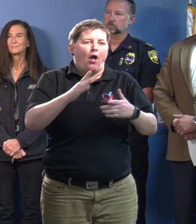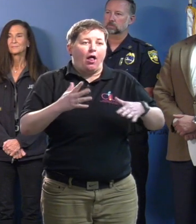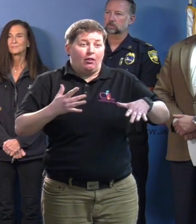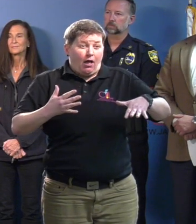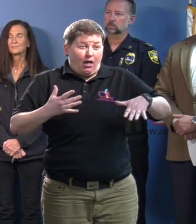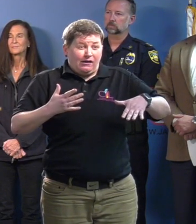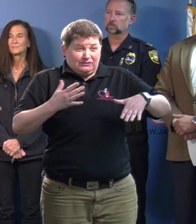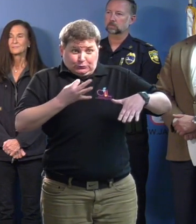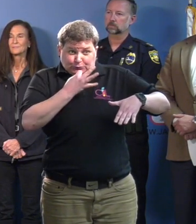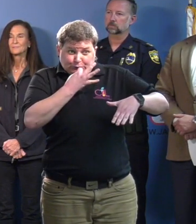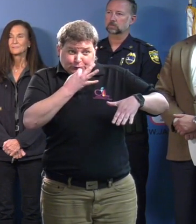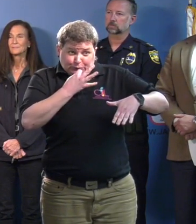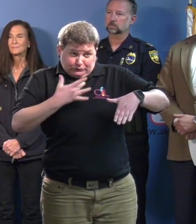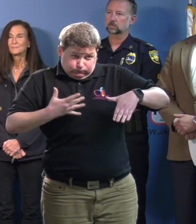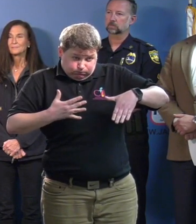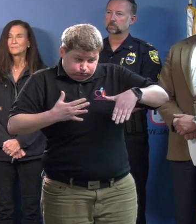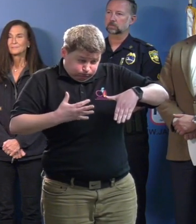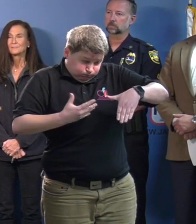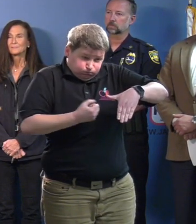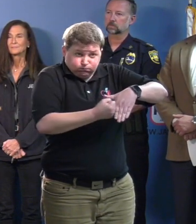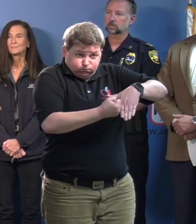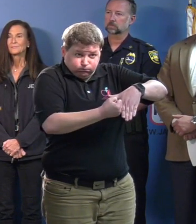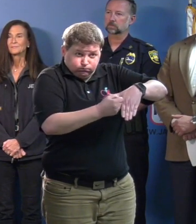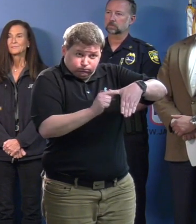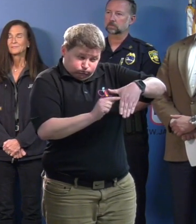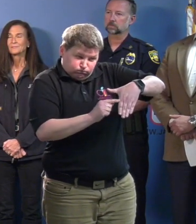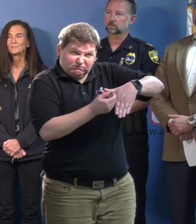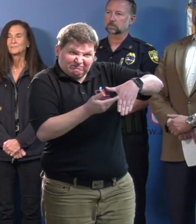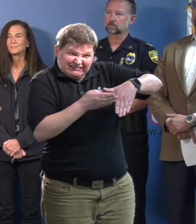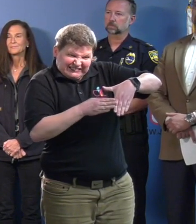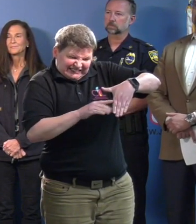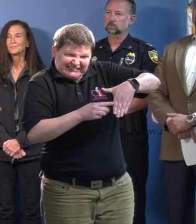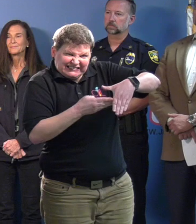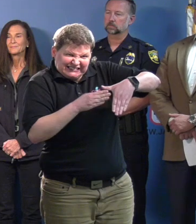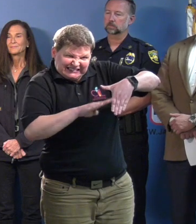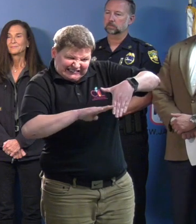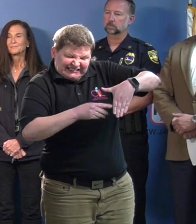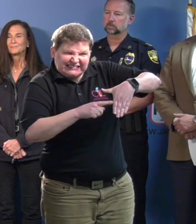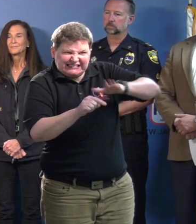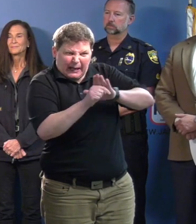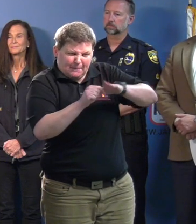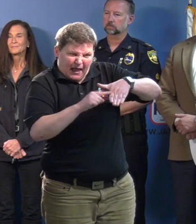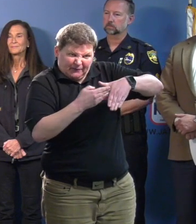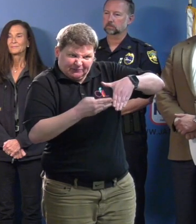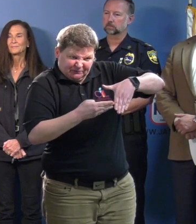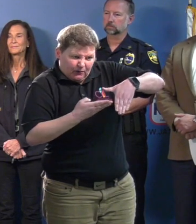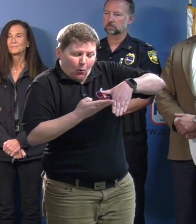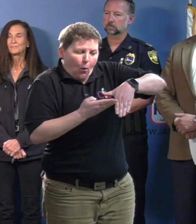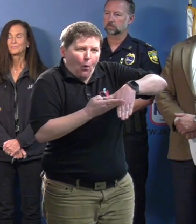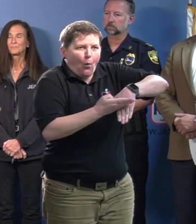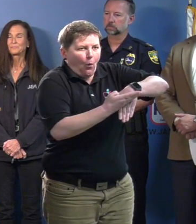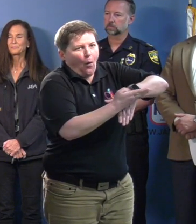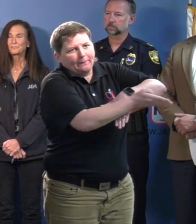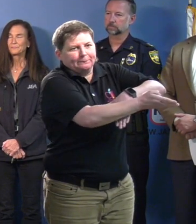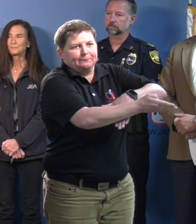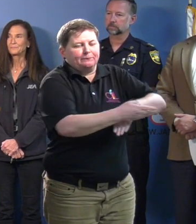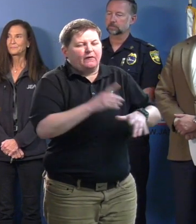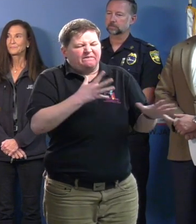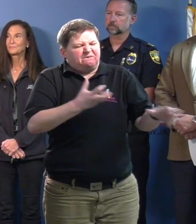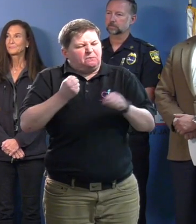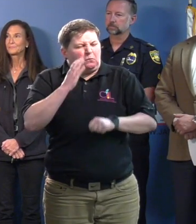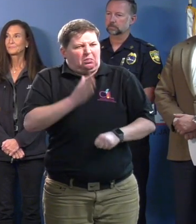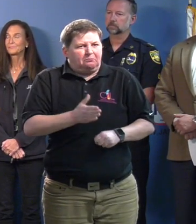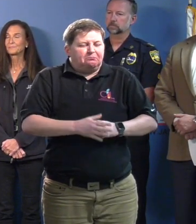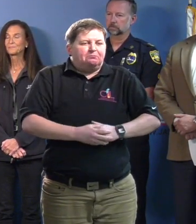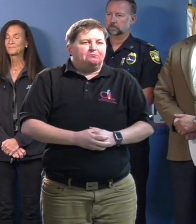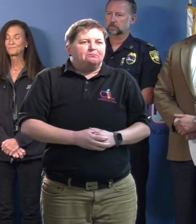landfall just south of the Tampa Bay area, and will head across the peninsula pretty quickly. So we certainly continue to keep our